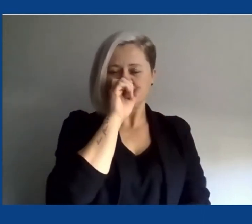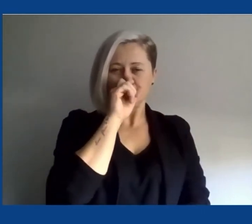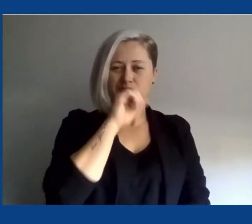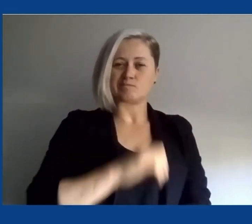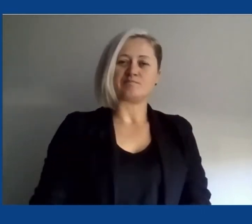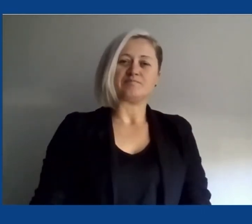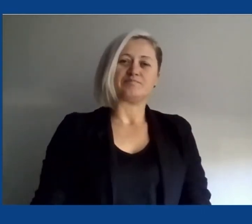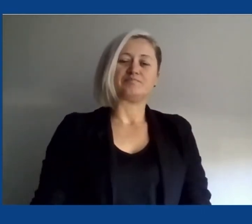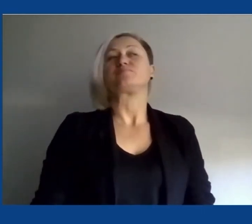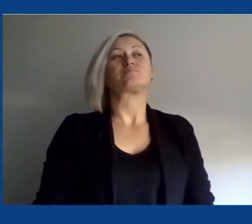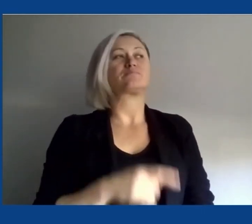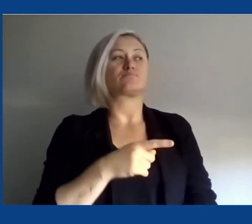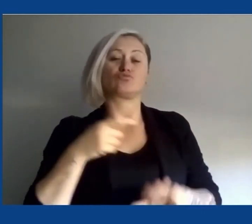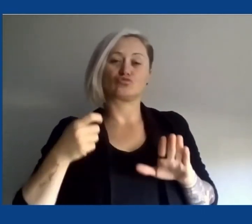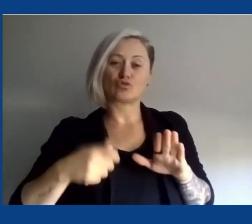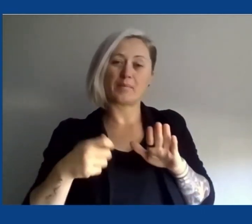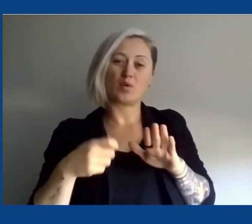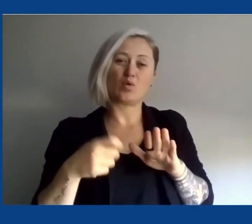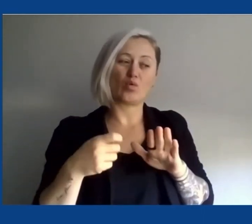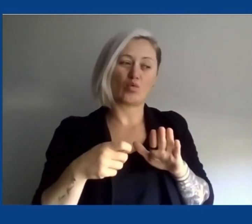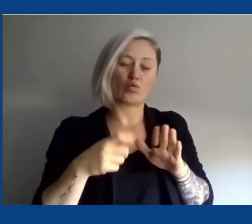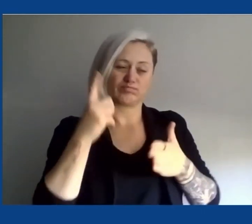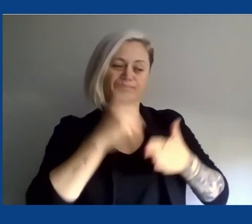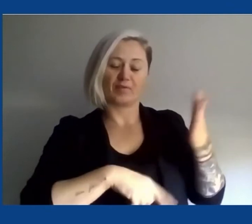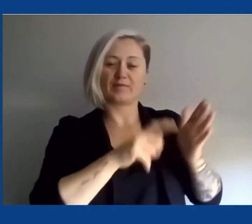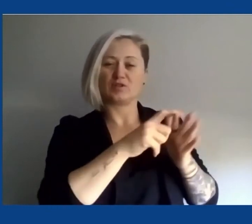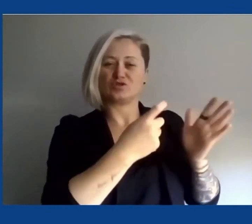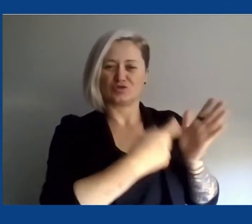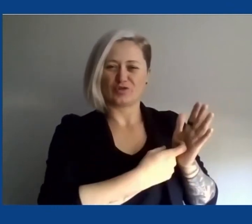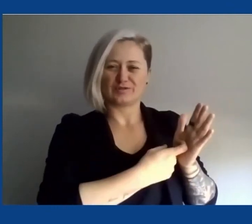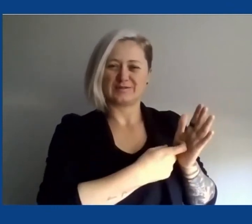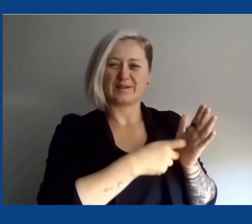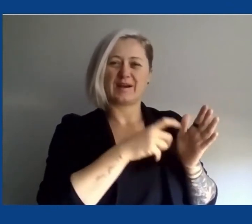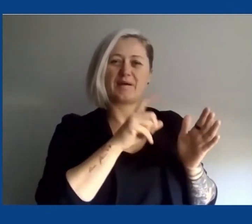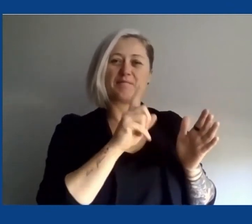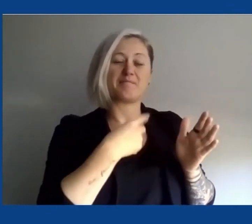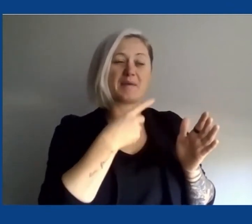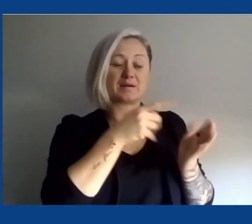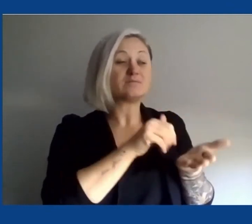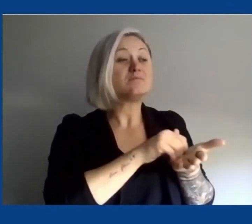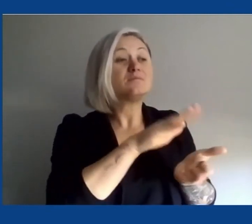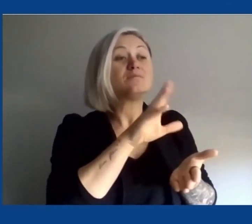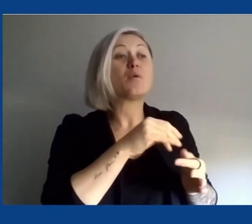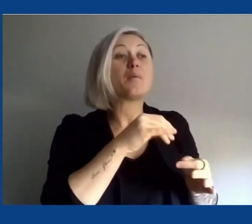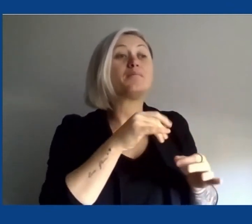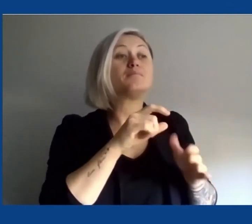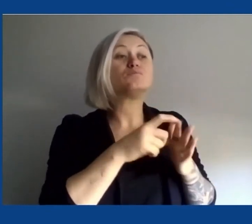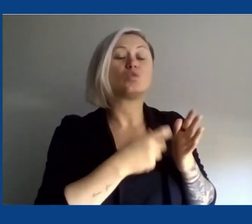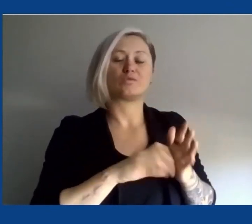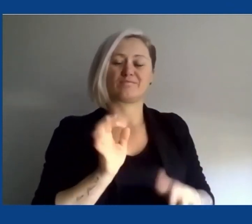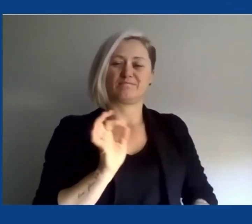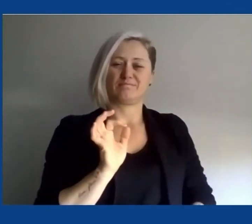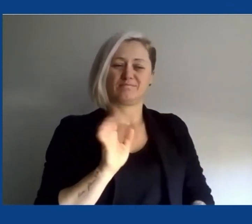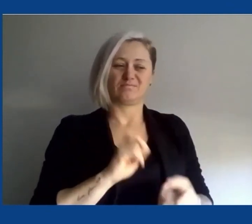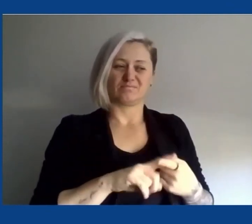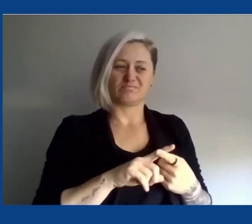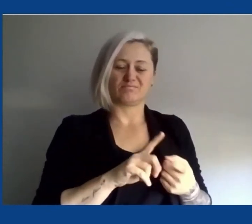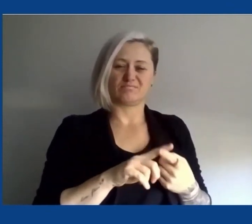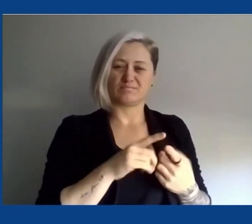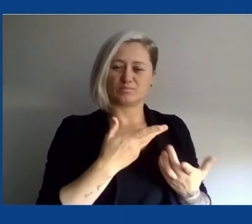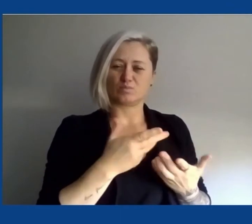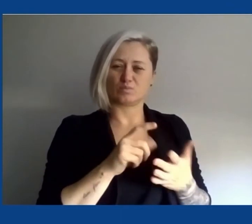tribunal fined the doctor for professional misconduct, but he's not been suspended from practicing medicine. And that just